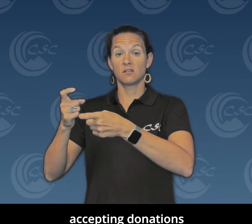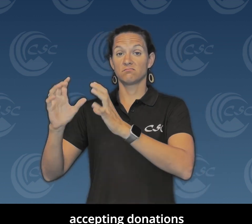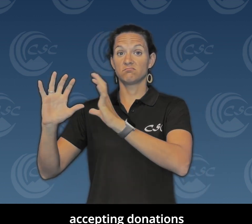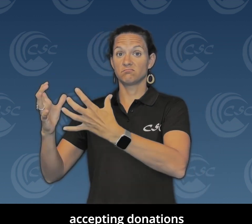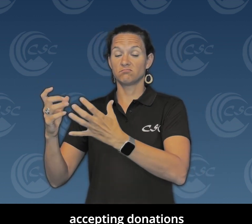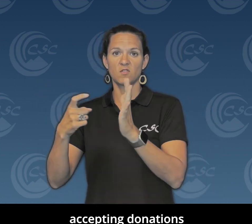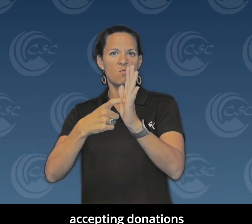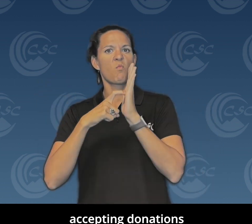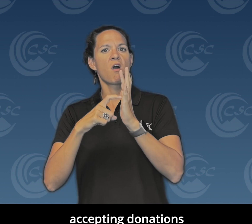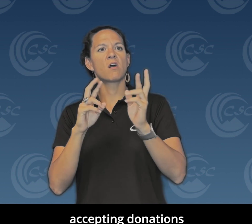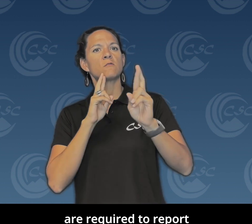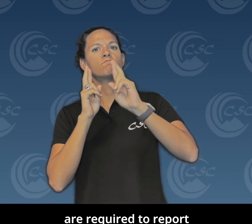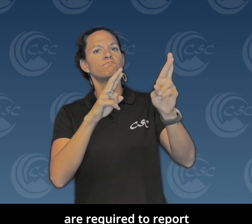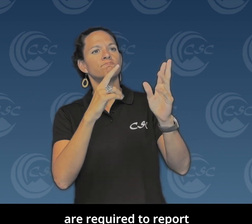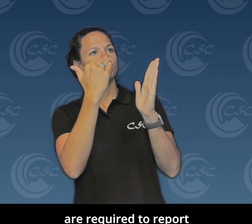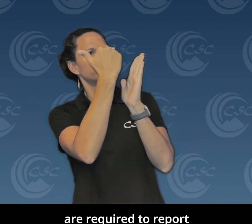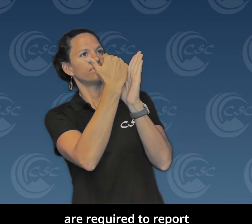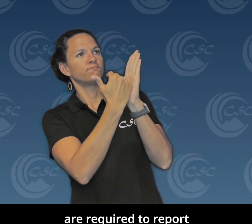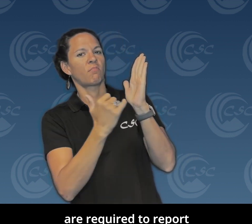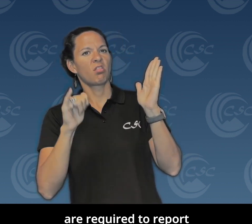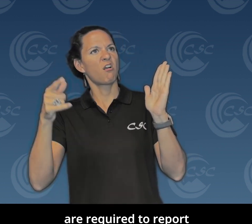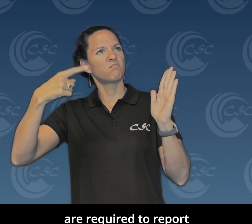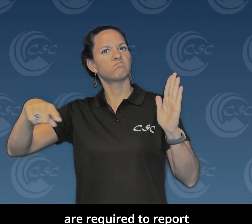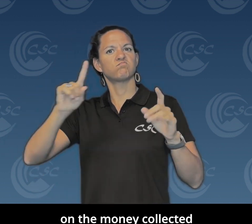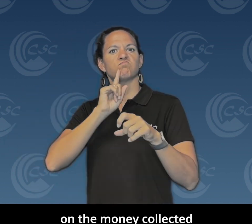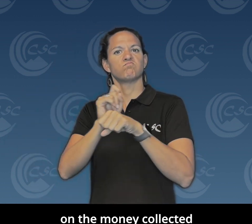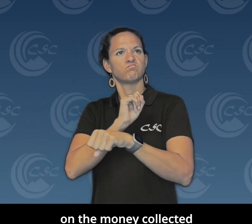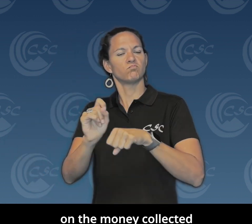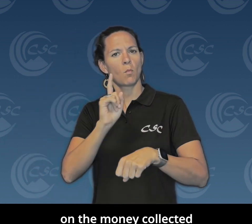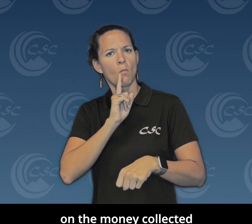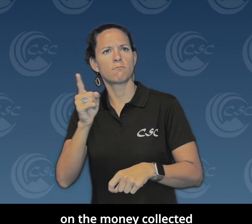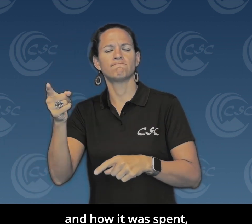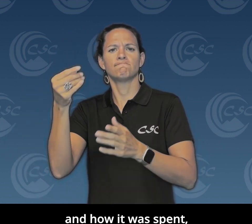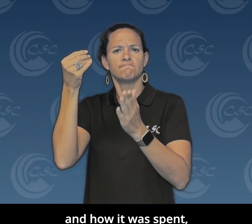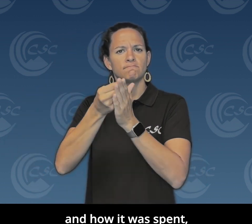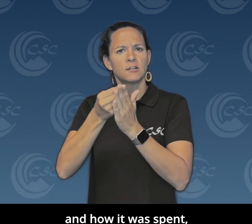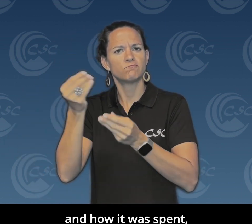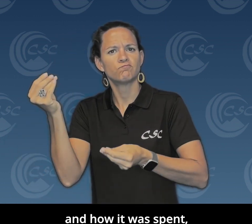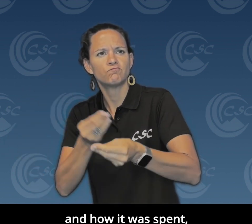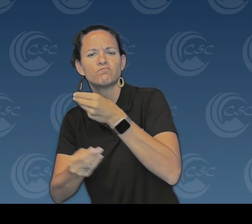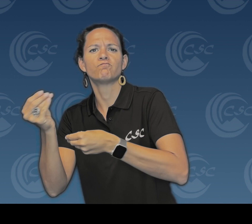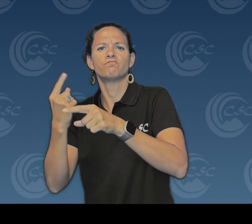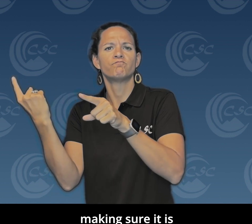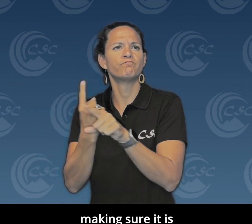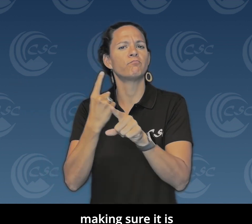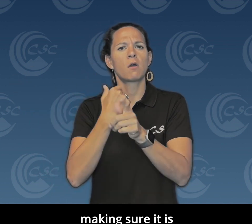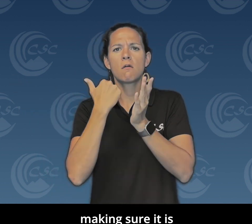Organizations accepting donations are required to report on the money collected and how it was spent, making sure